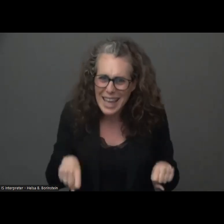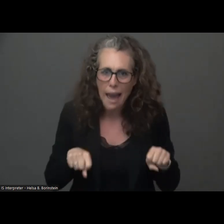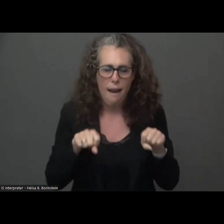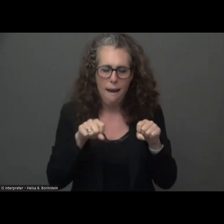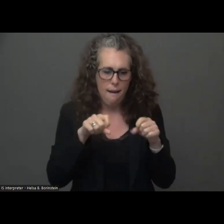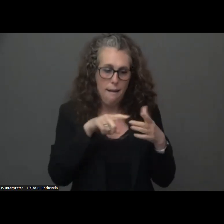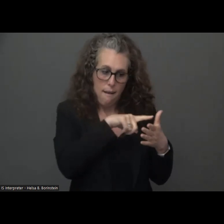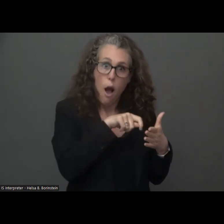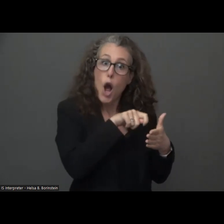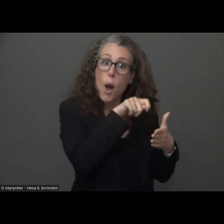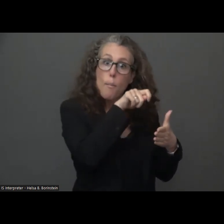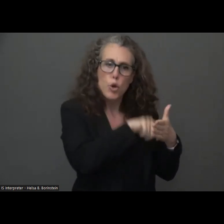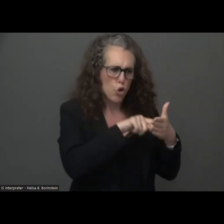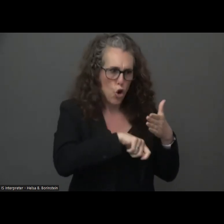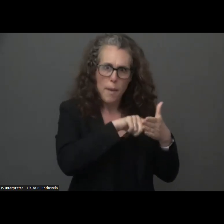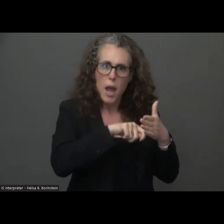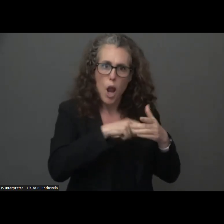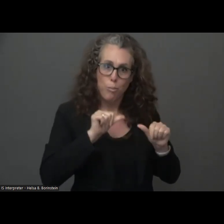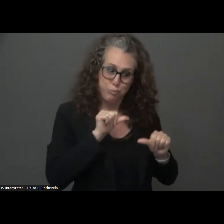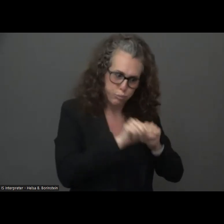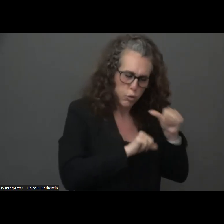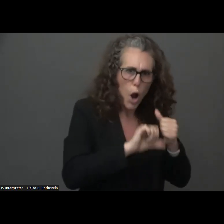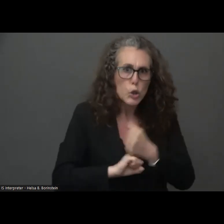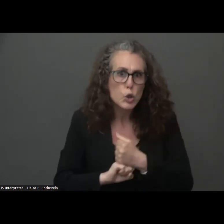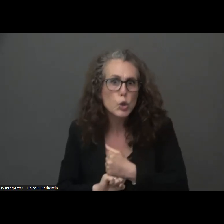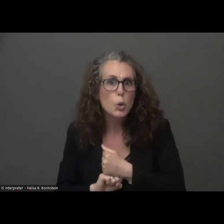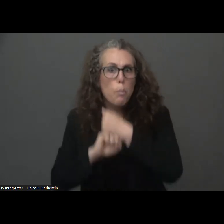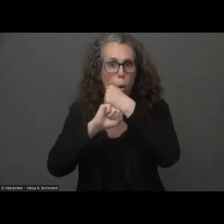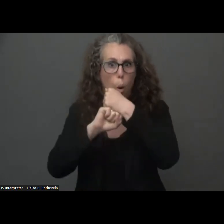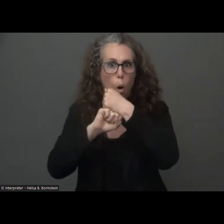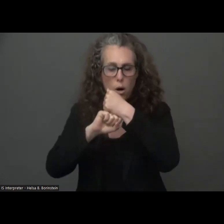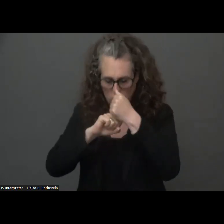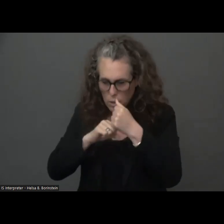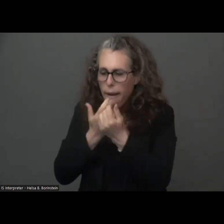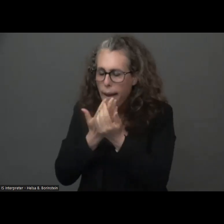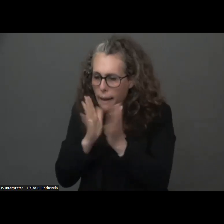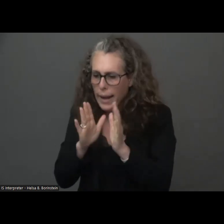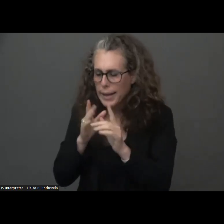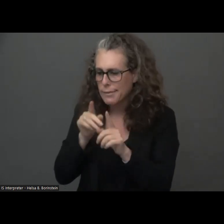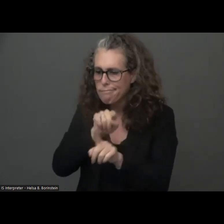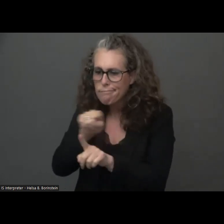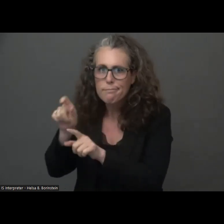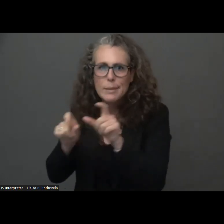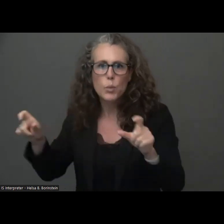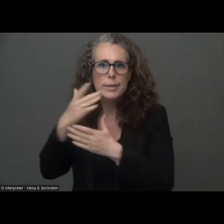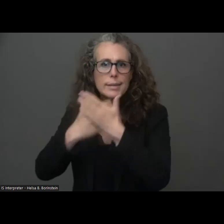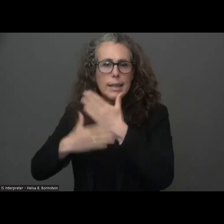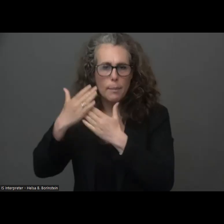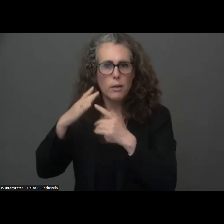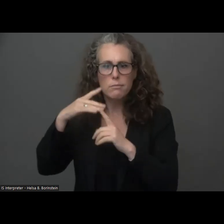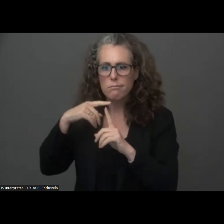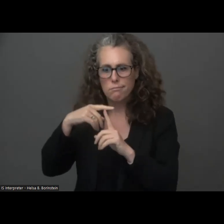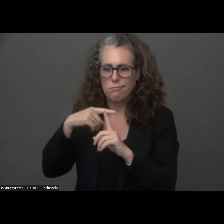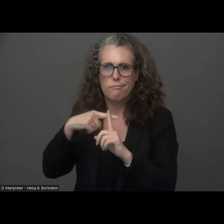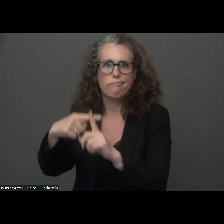procurement to actually drive the business improvements that in effect also benefit disabled people. So we're